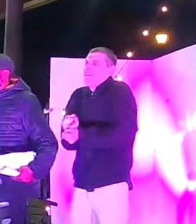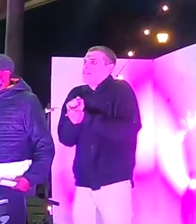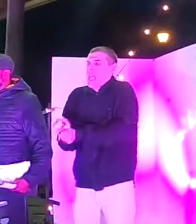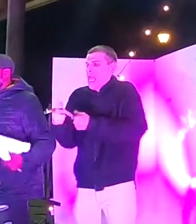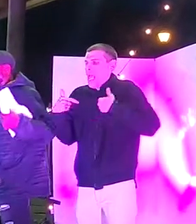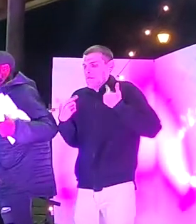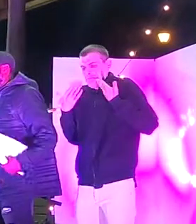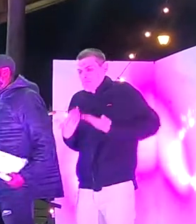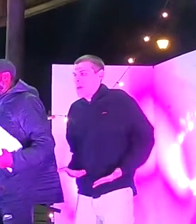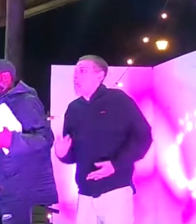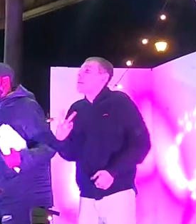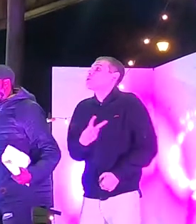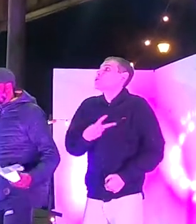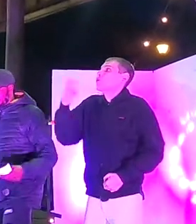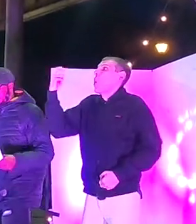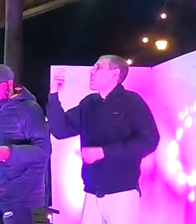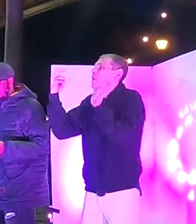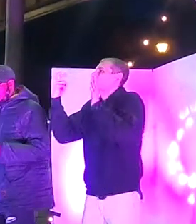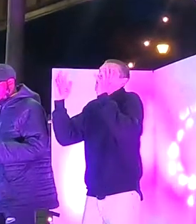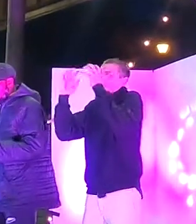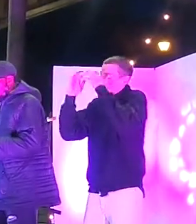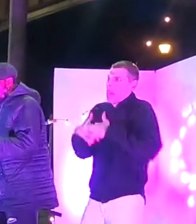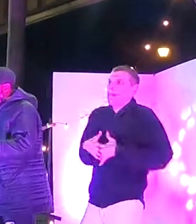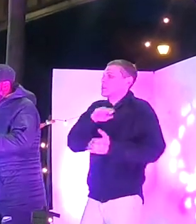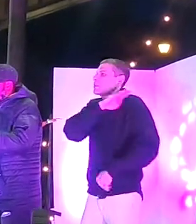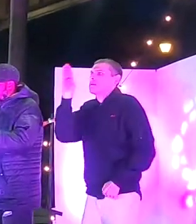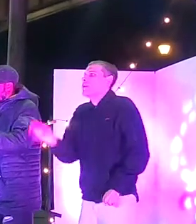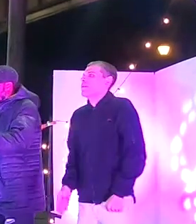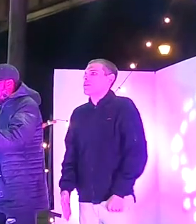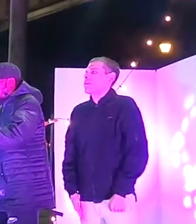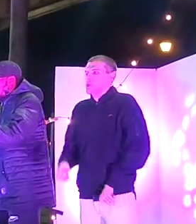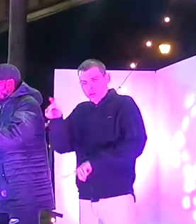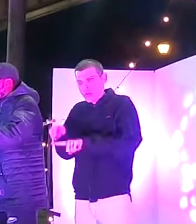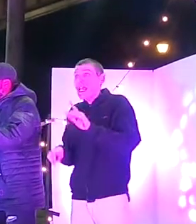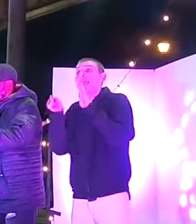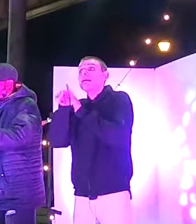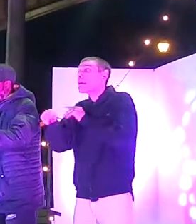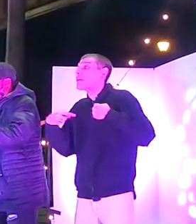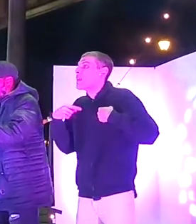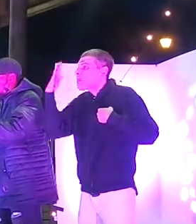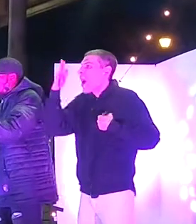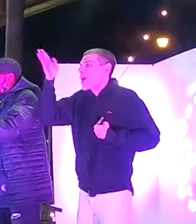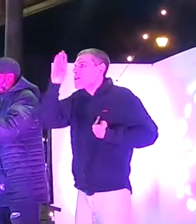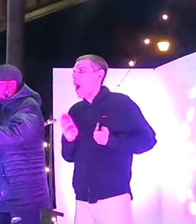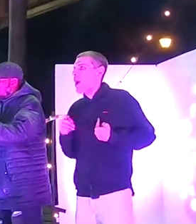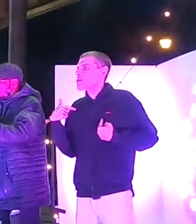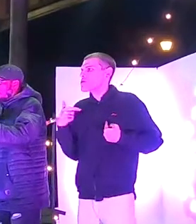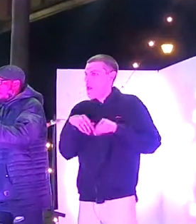pyramids of stone that will never collapse. You can't kill a God because we multiply